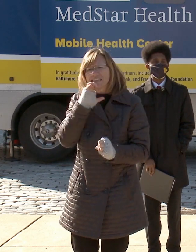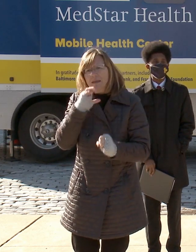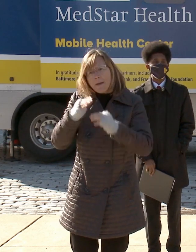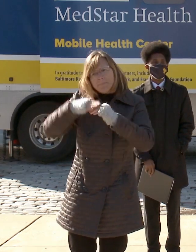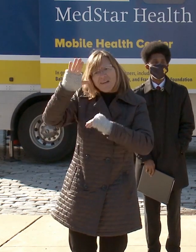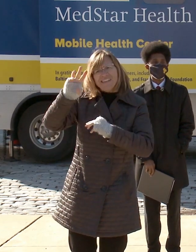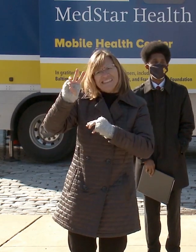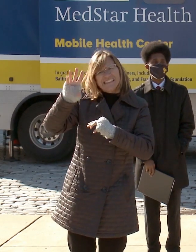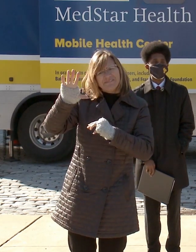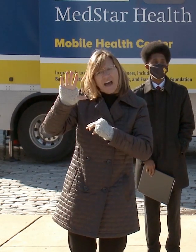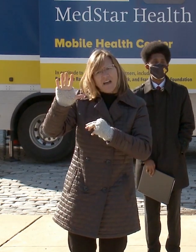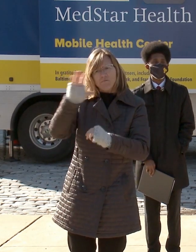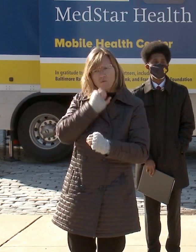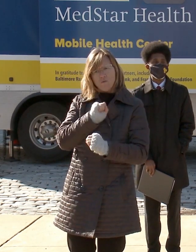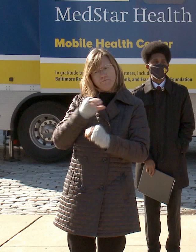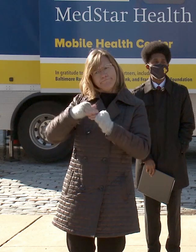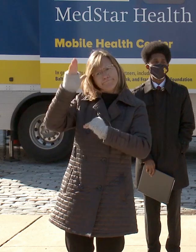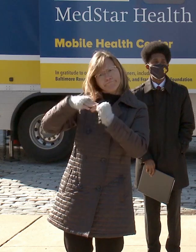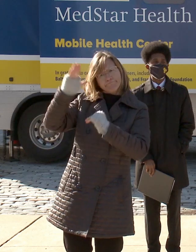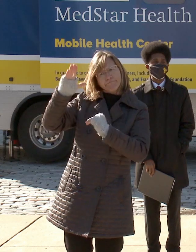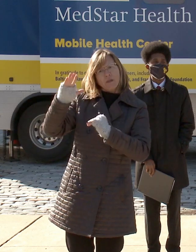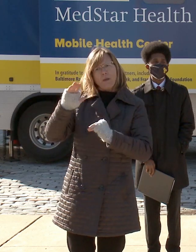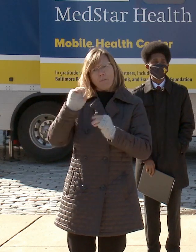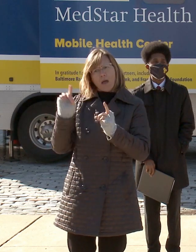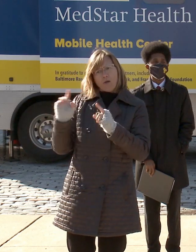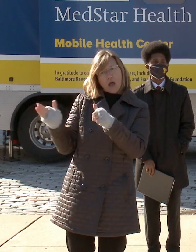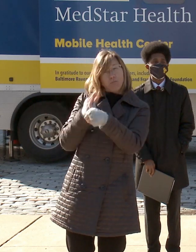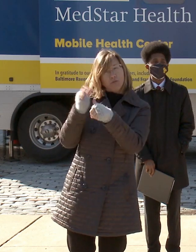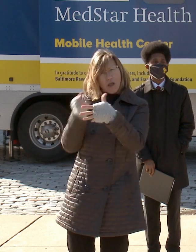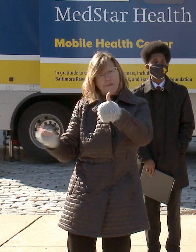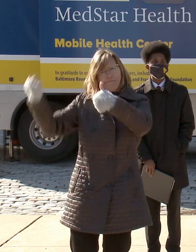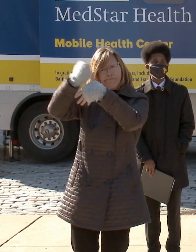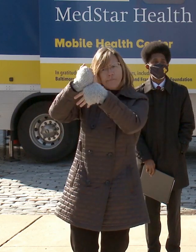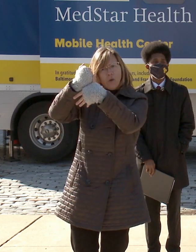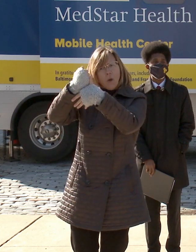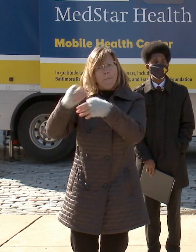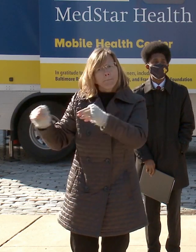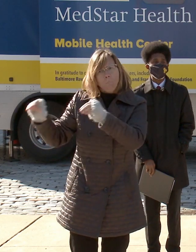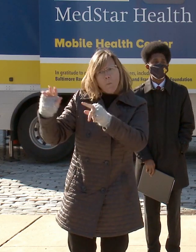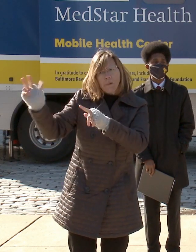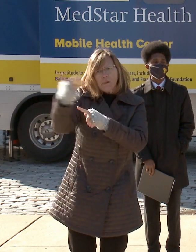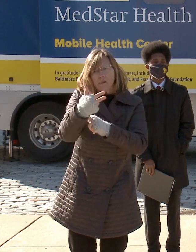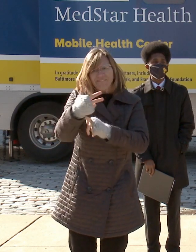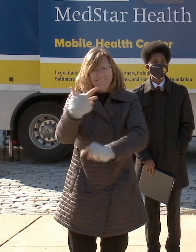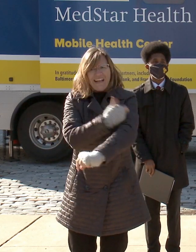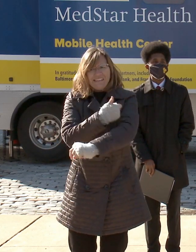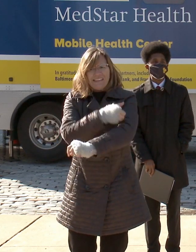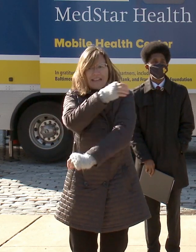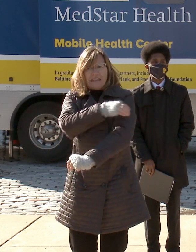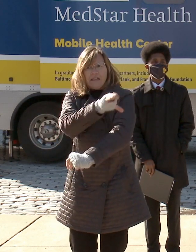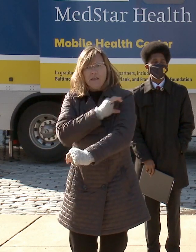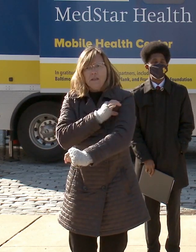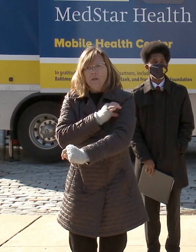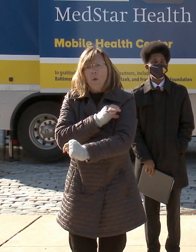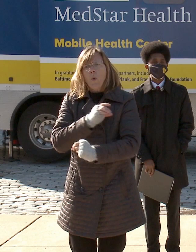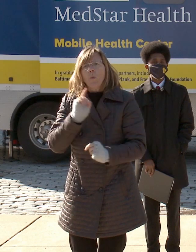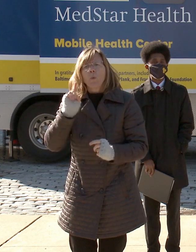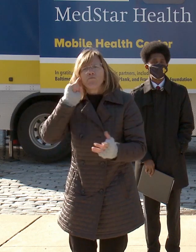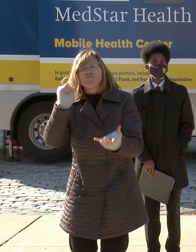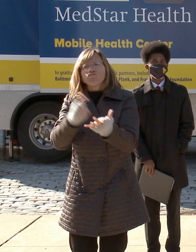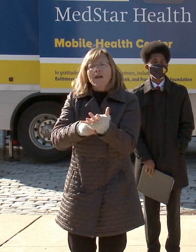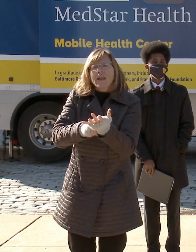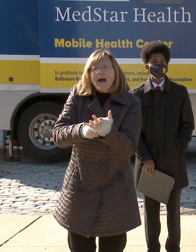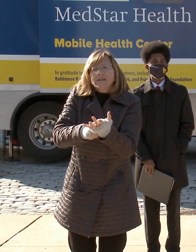up. Our prioritization criteria for mobile vaccination clinics will also take into account recent COVID-19 outbreaks